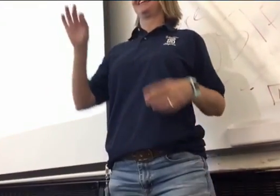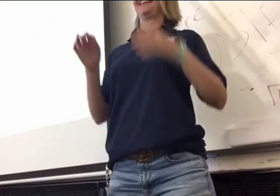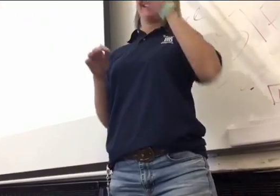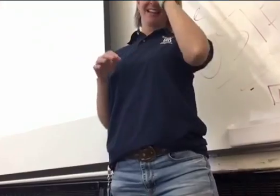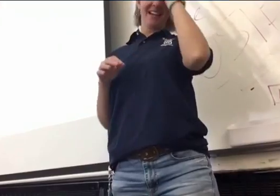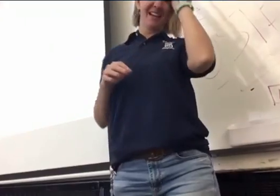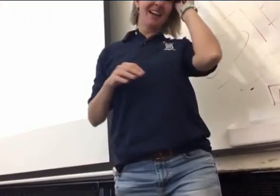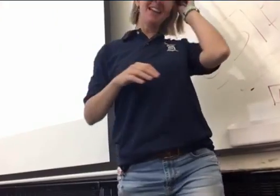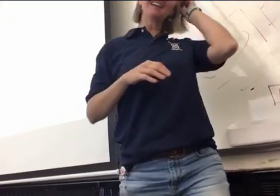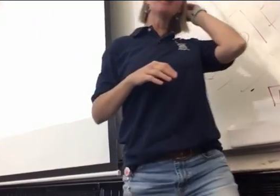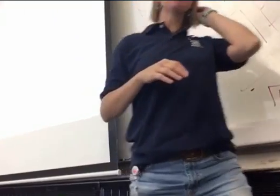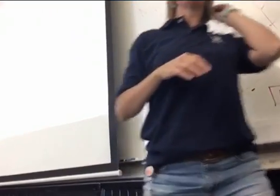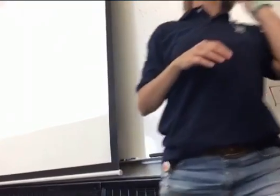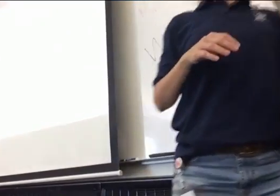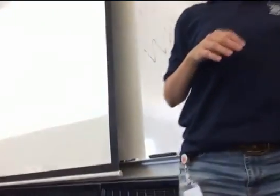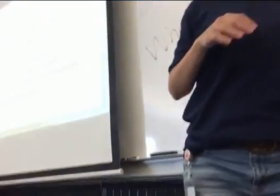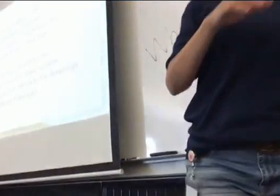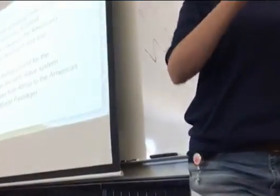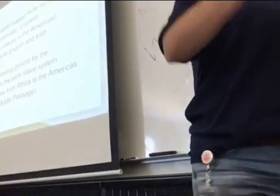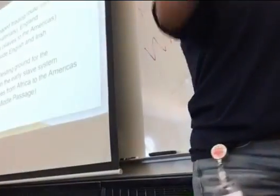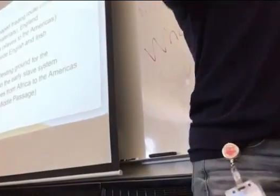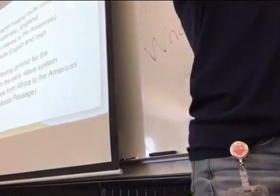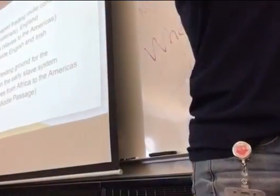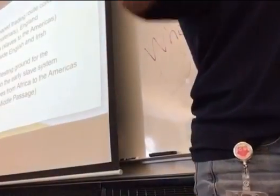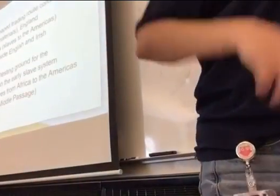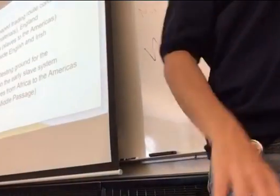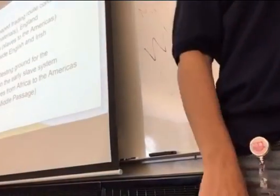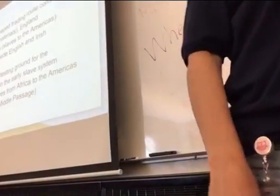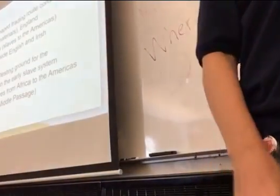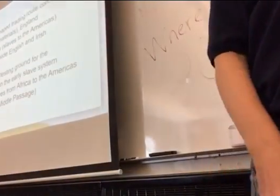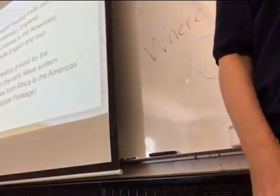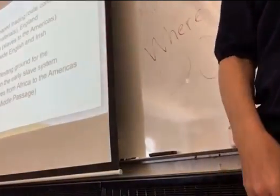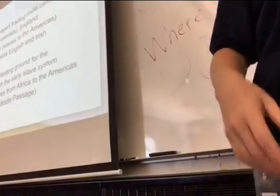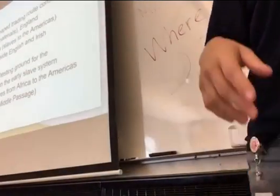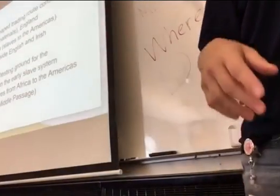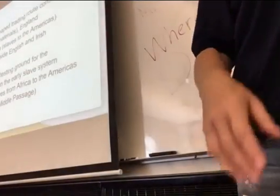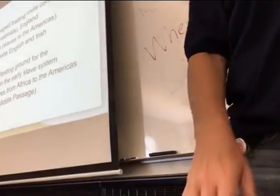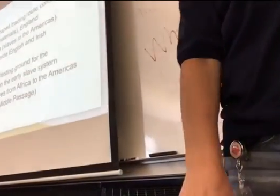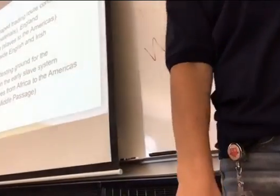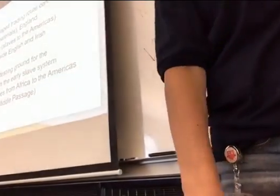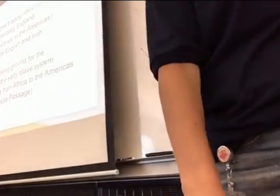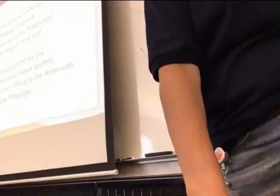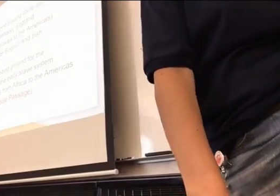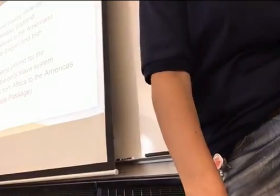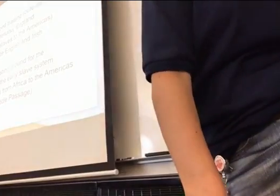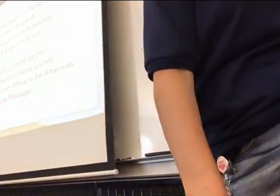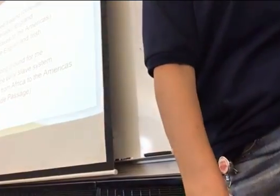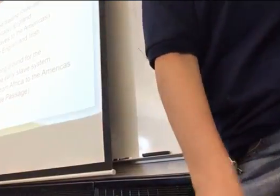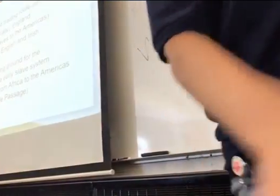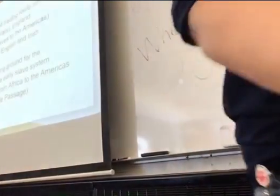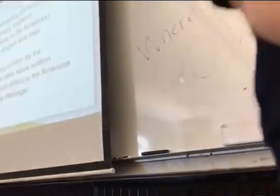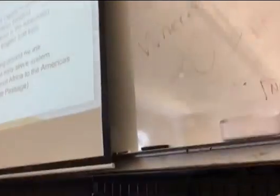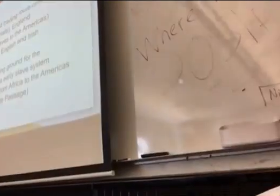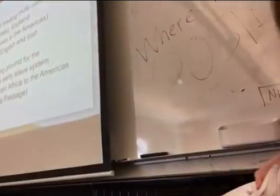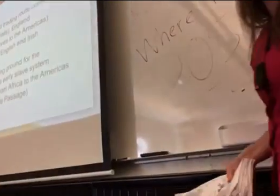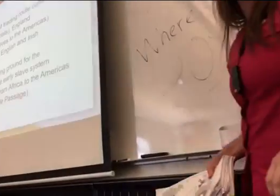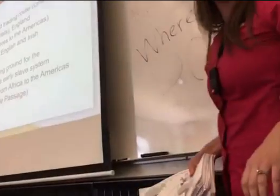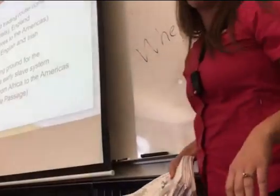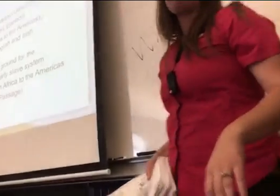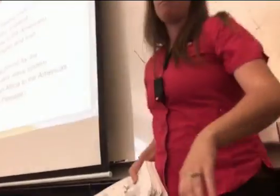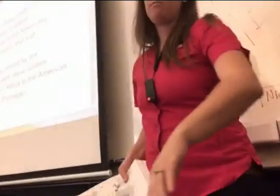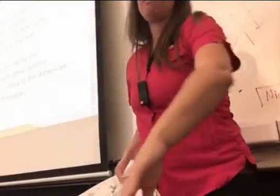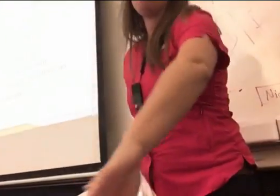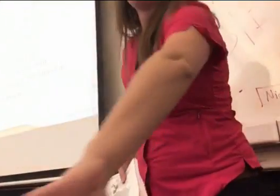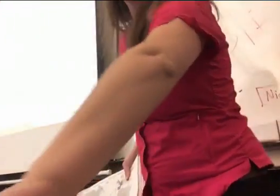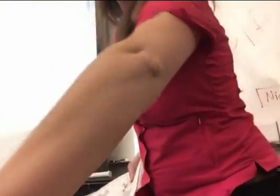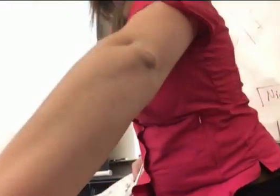he can see. Okay, I'll ask him. Because if not, he can also sit. Yeah, and he can also sit in the chair if it's easier for him, okay?